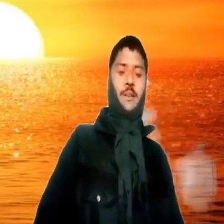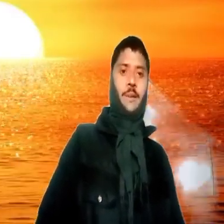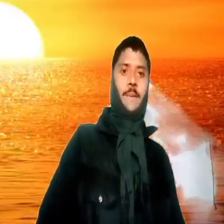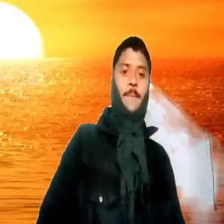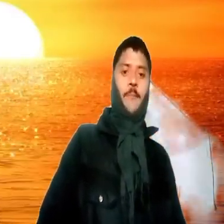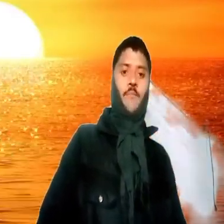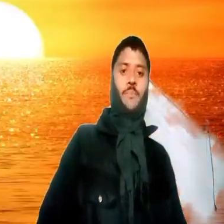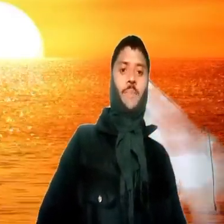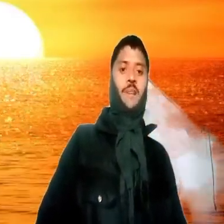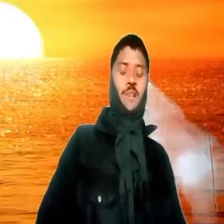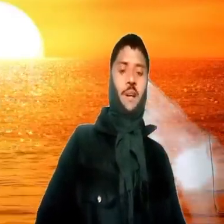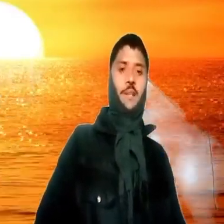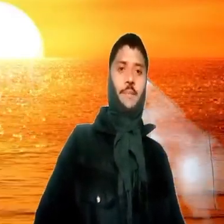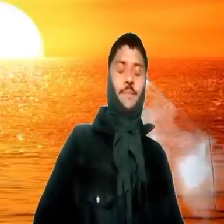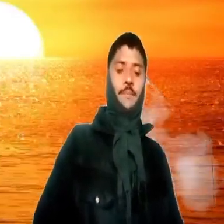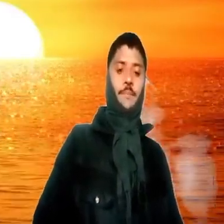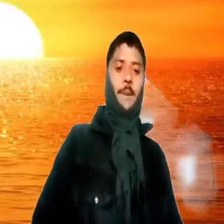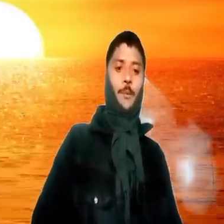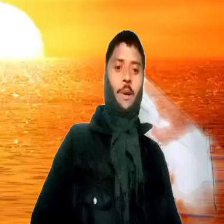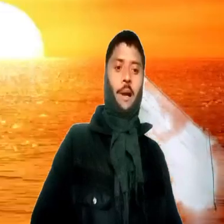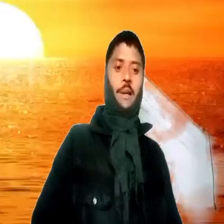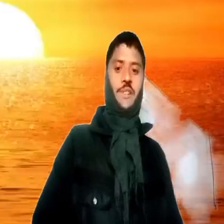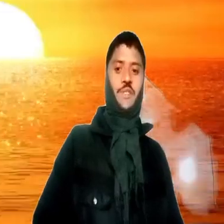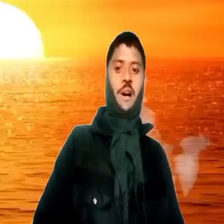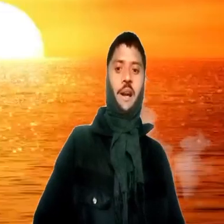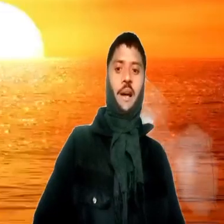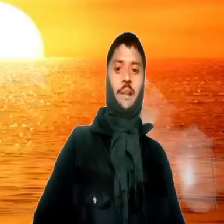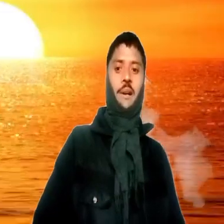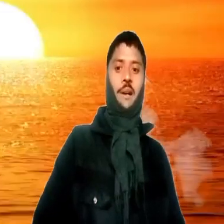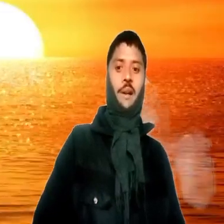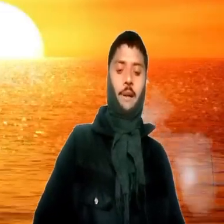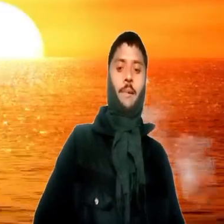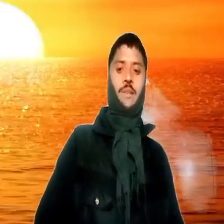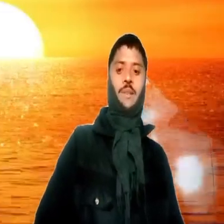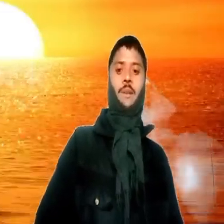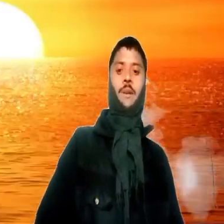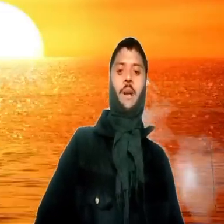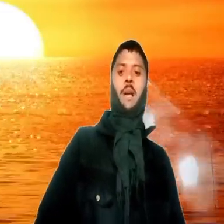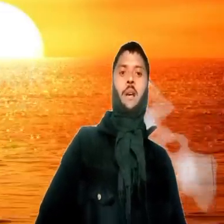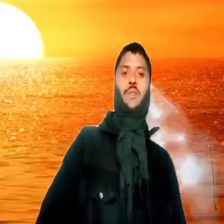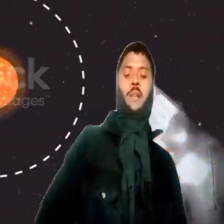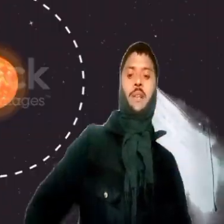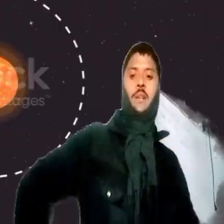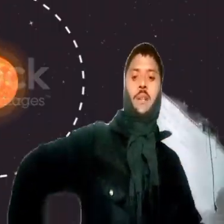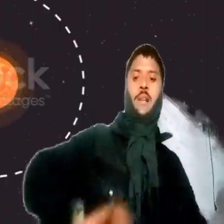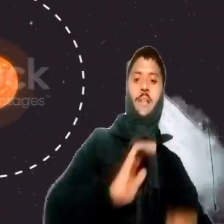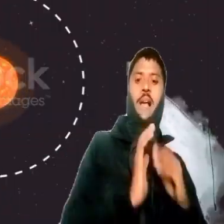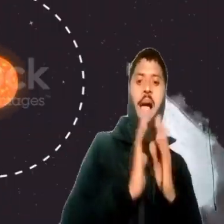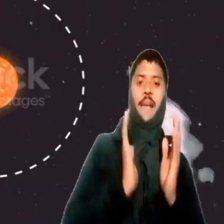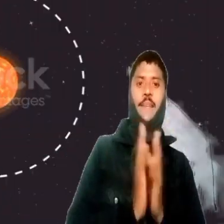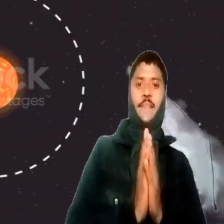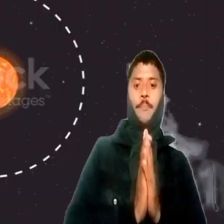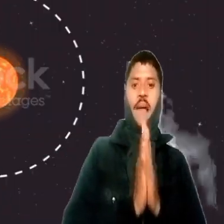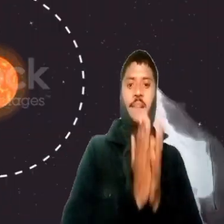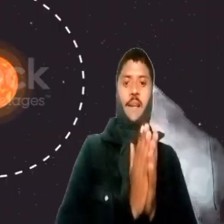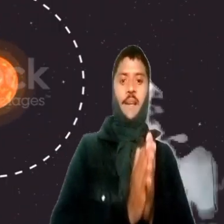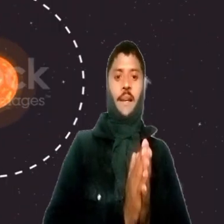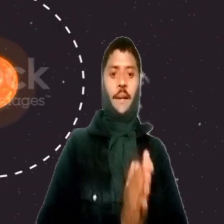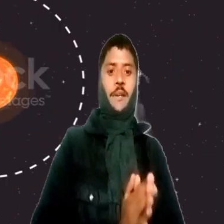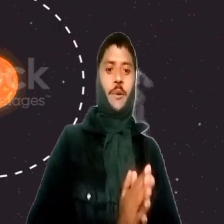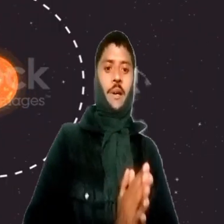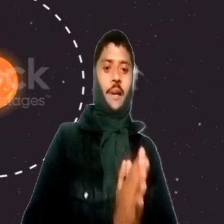Earth's neighbors? The sun, the moon, and the star are the neighbors. So the sun